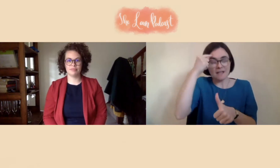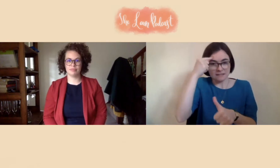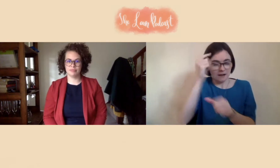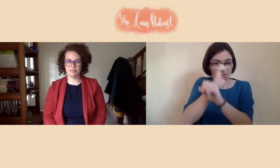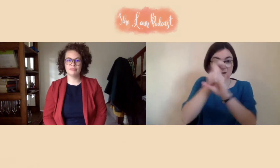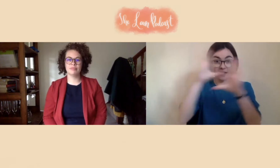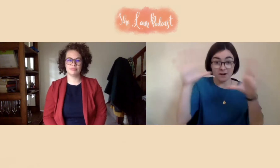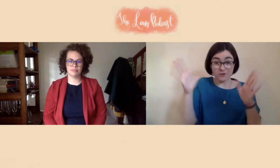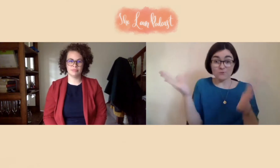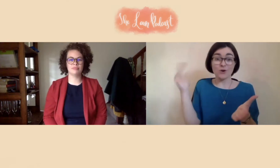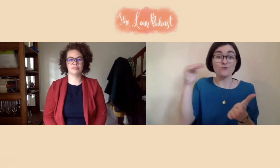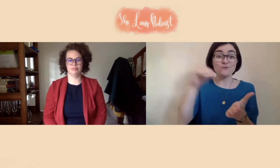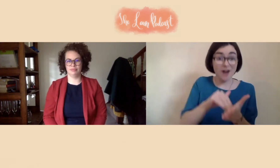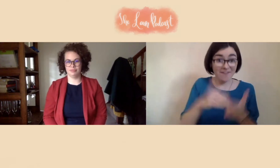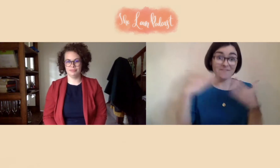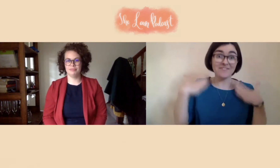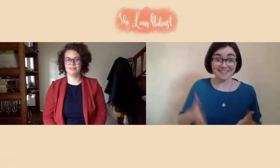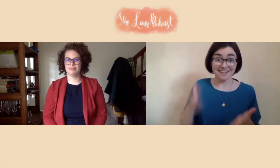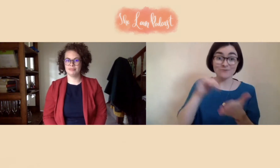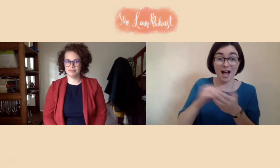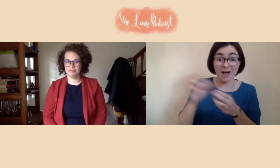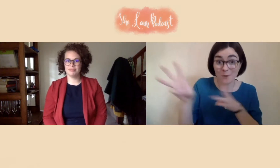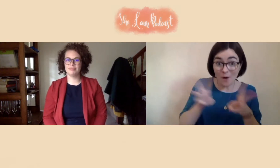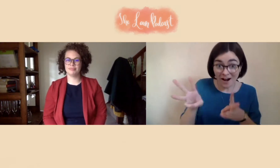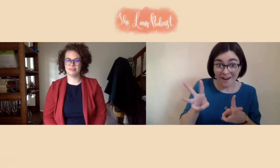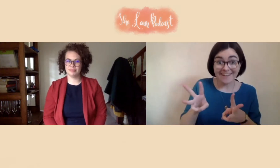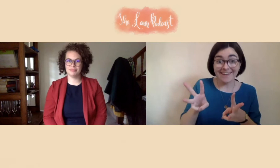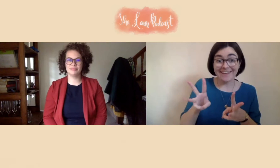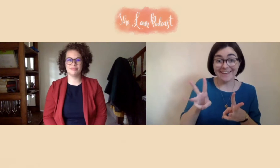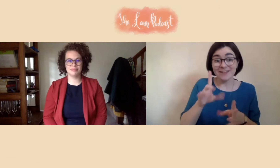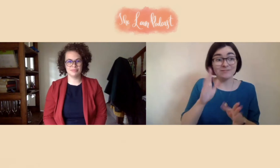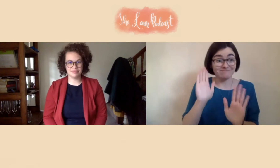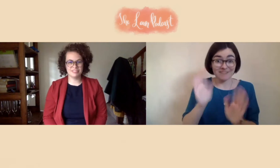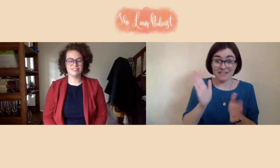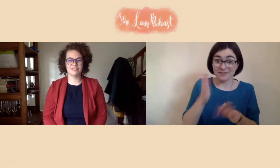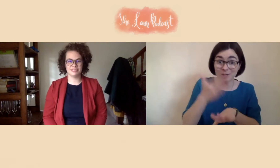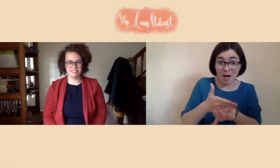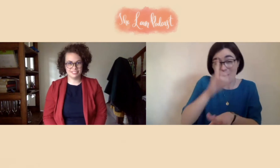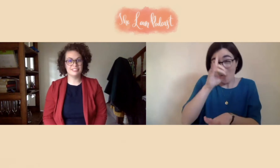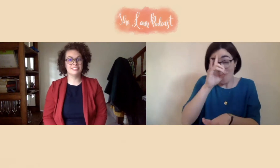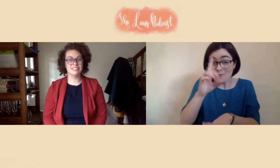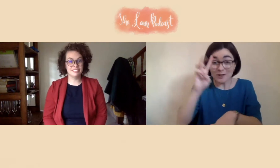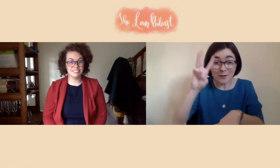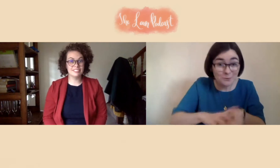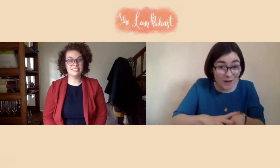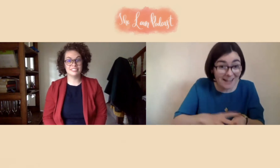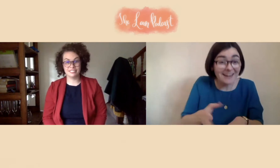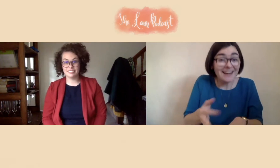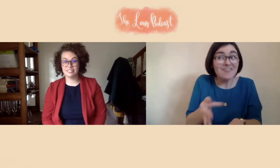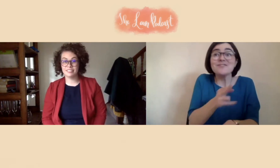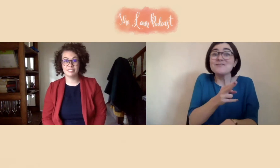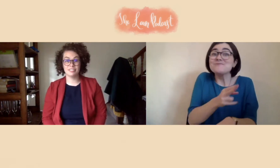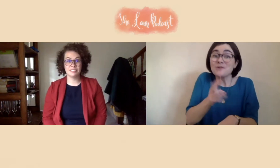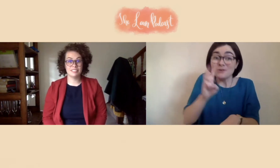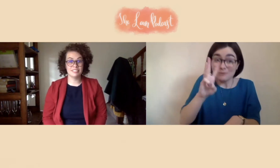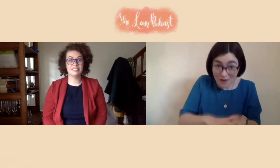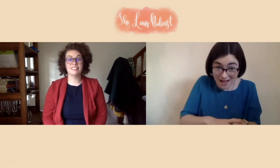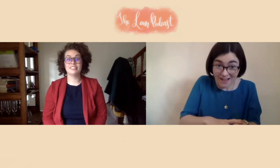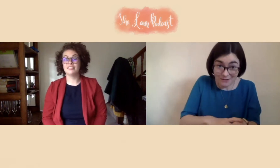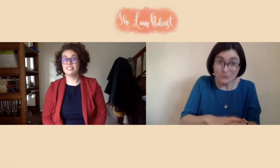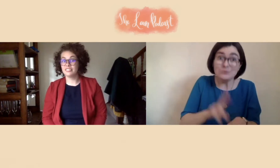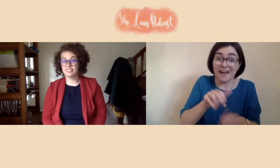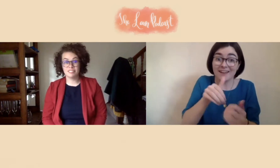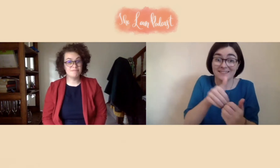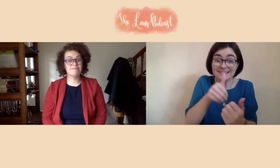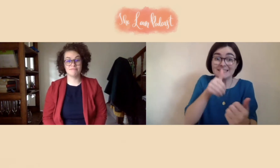do your job, hopefully it all goes quite well, and if it doesn't go well, you get to leave the job, you get that journey